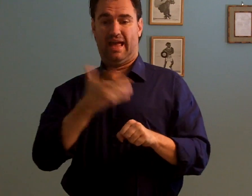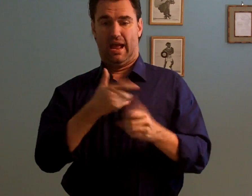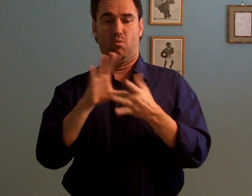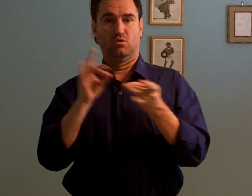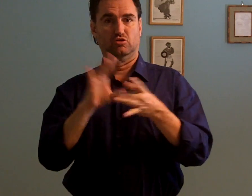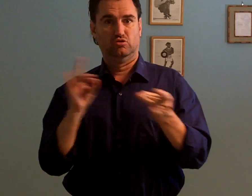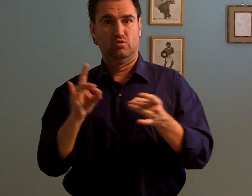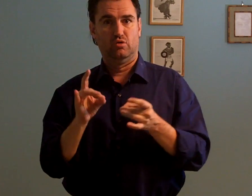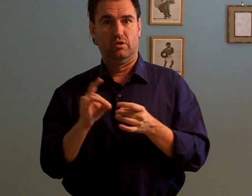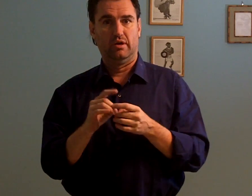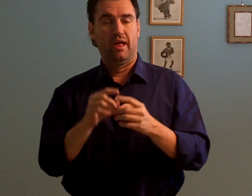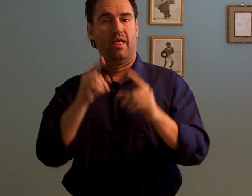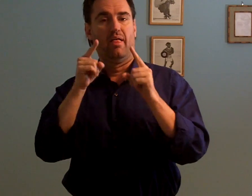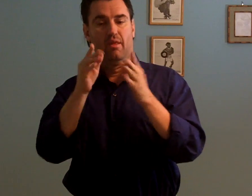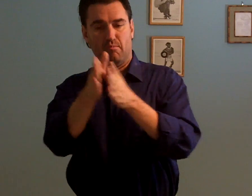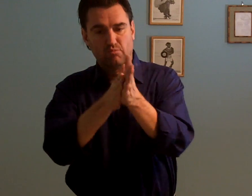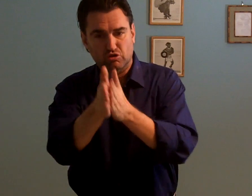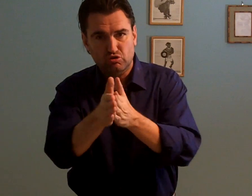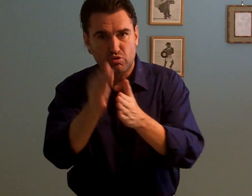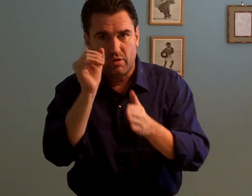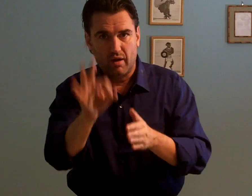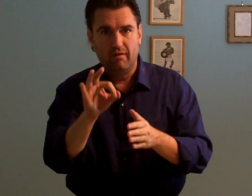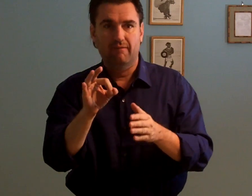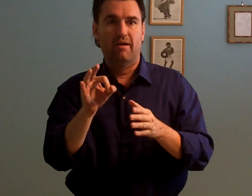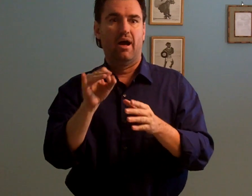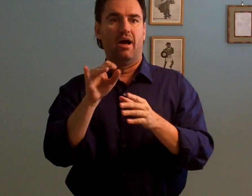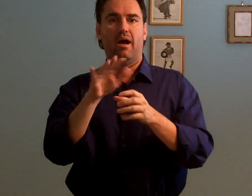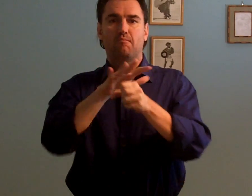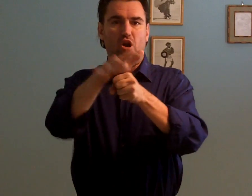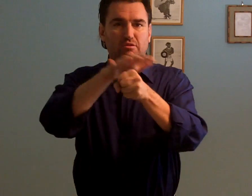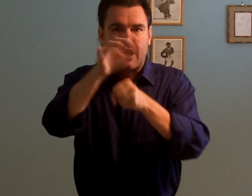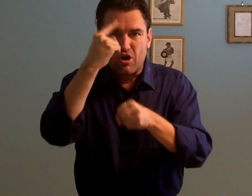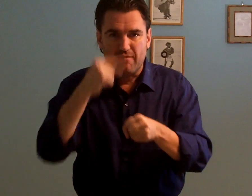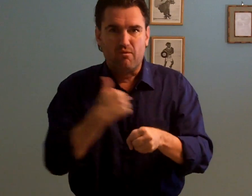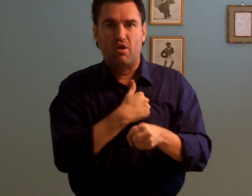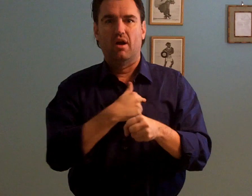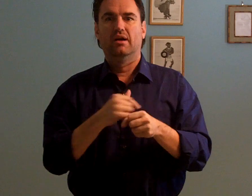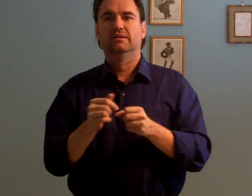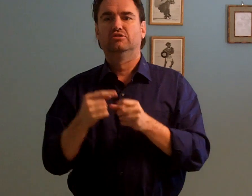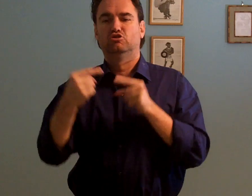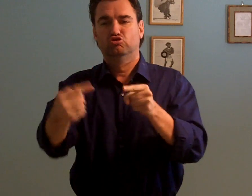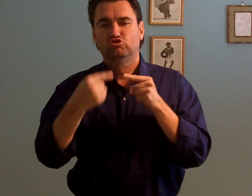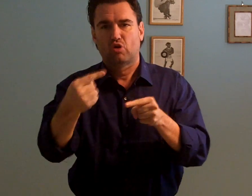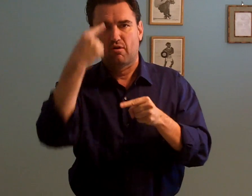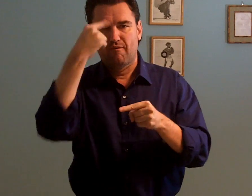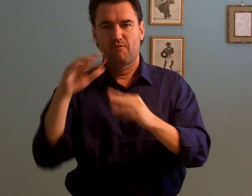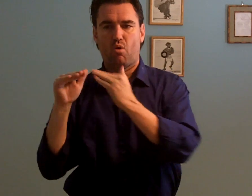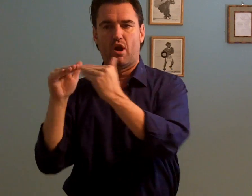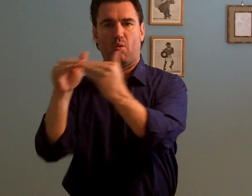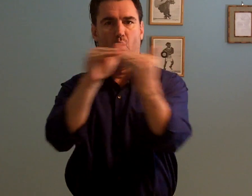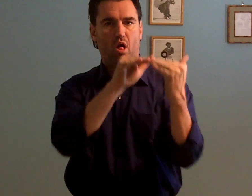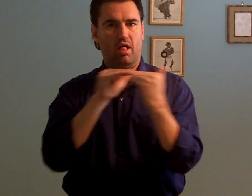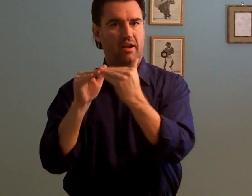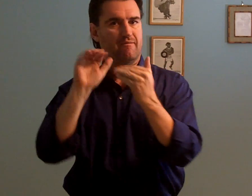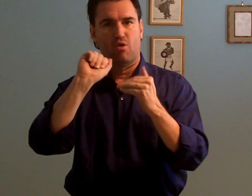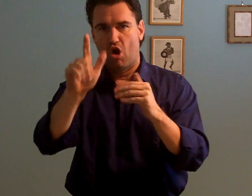for our people, or the struggle for equality for all our citizens, our commitment to stand up for our values